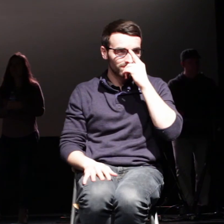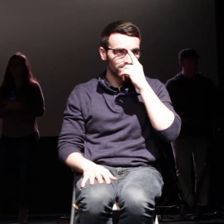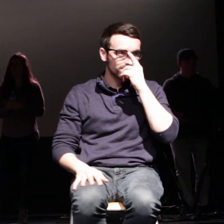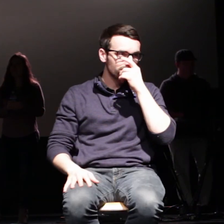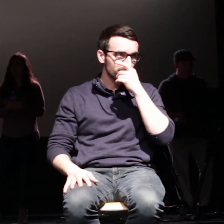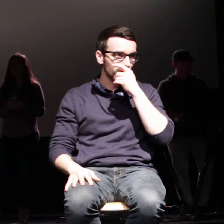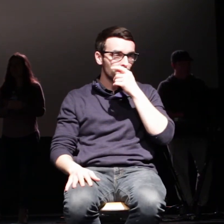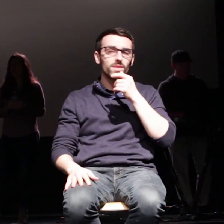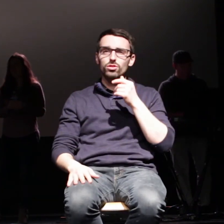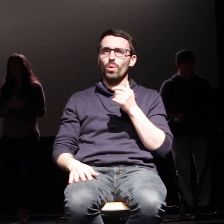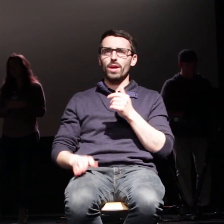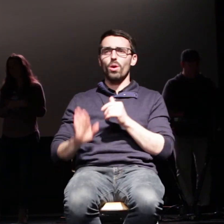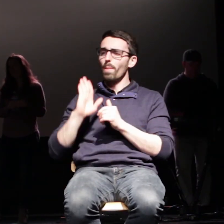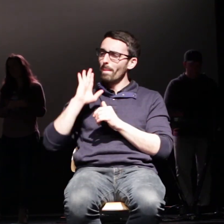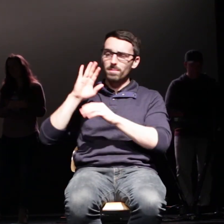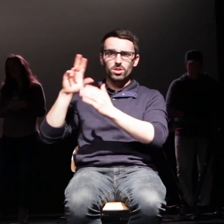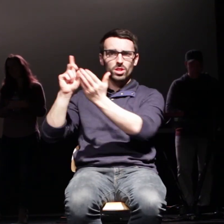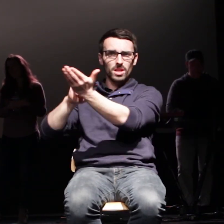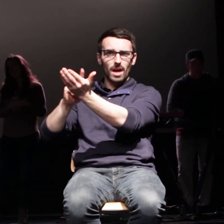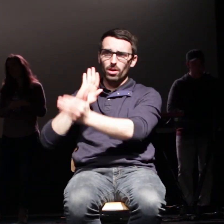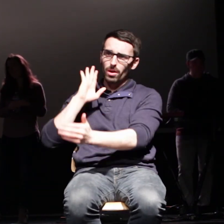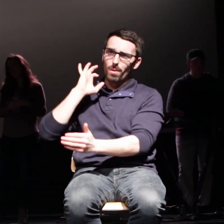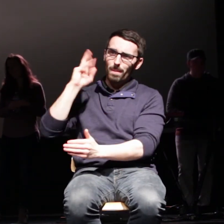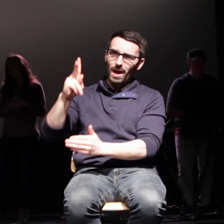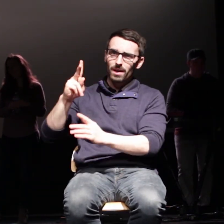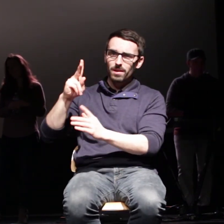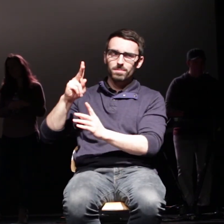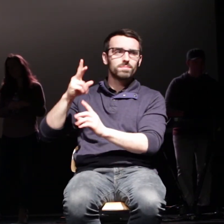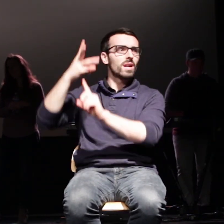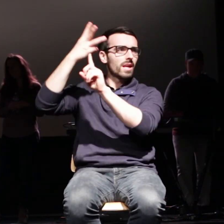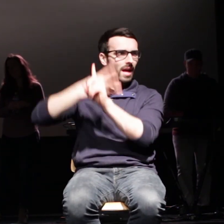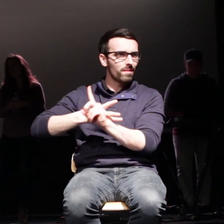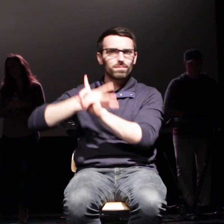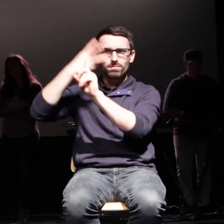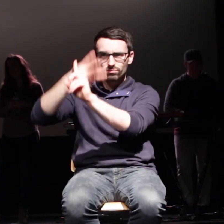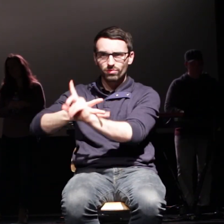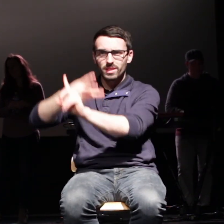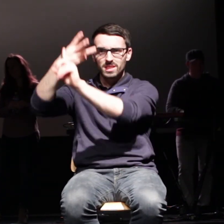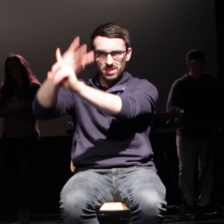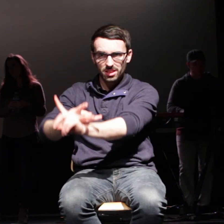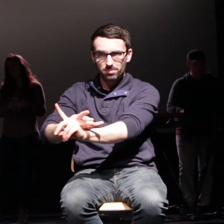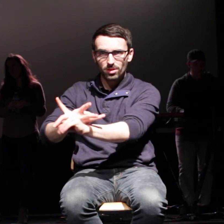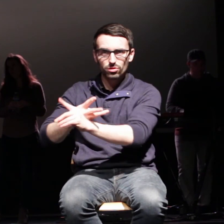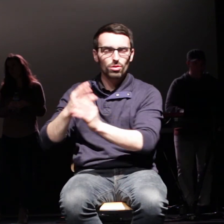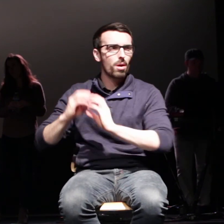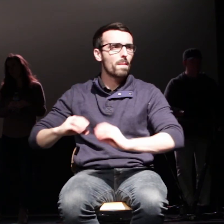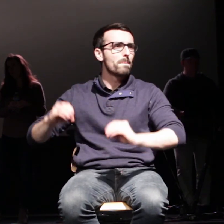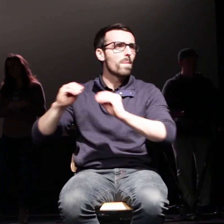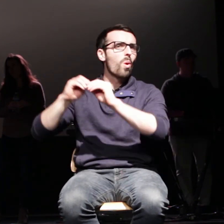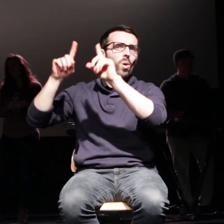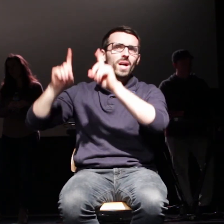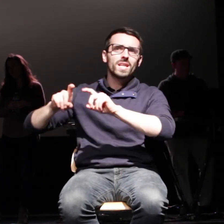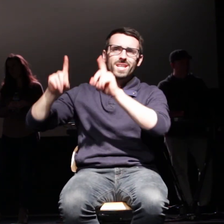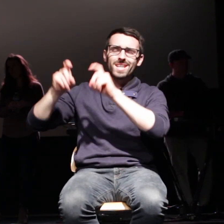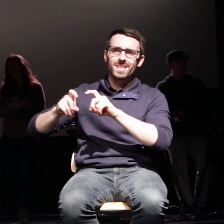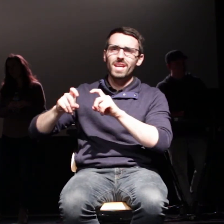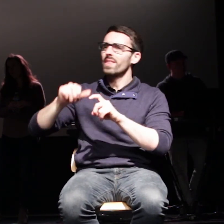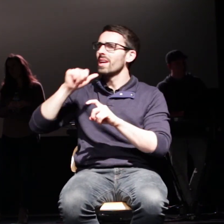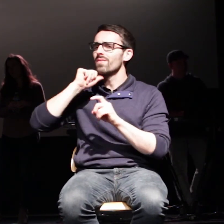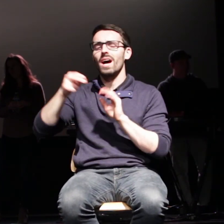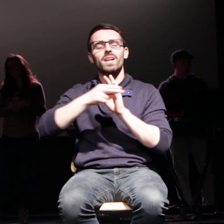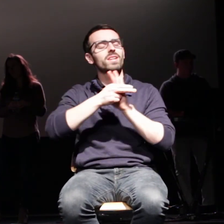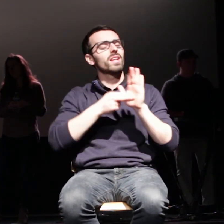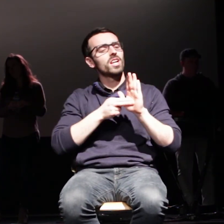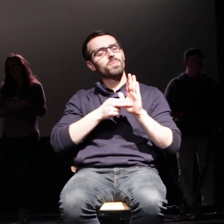back every 6 months, and there's another round of scans and everything. They won't ever declare me cancer-free because of the